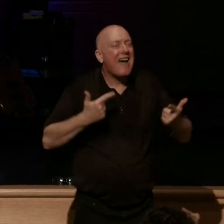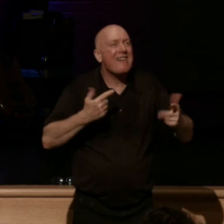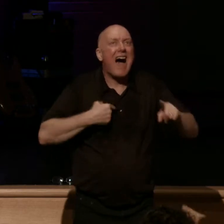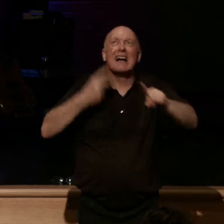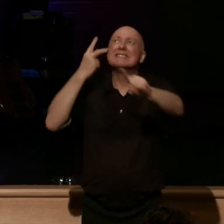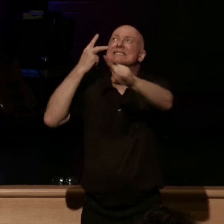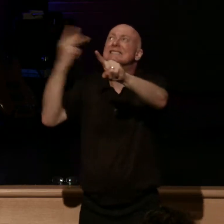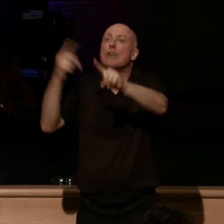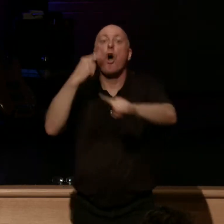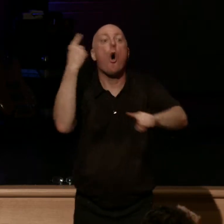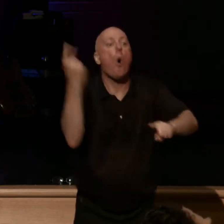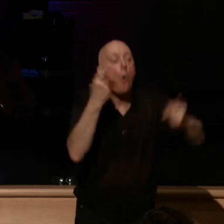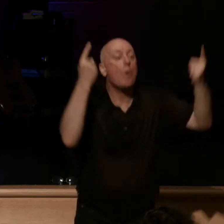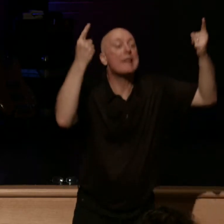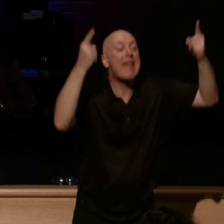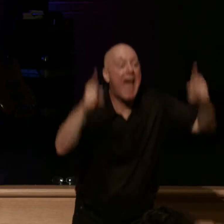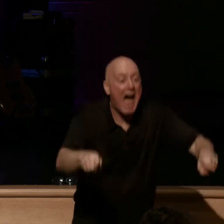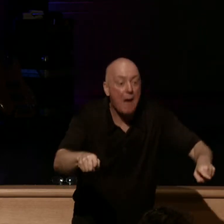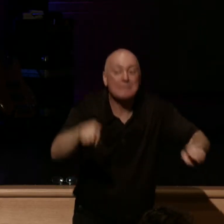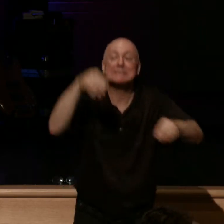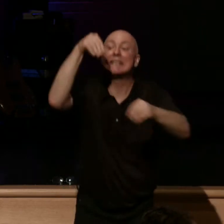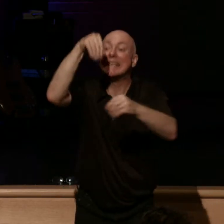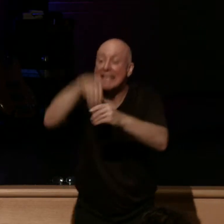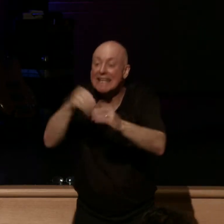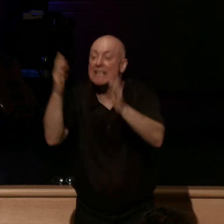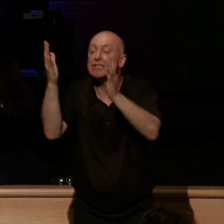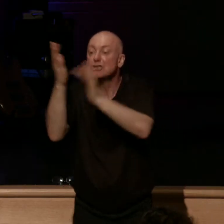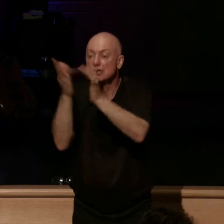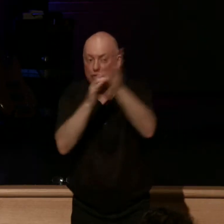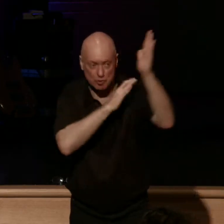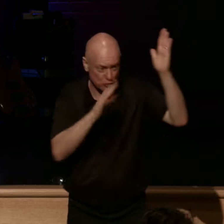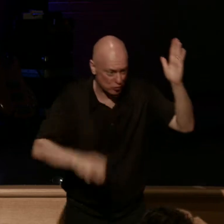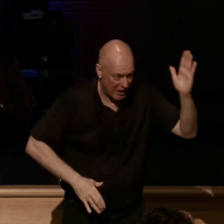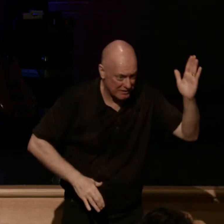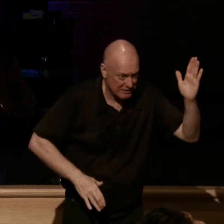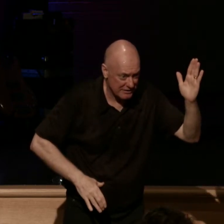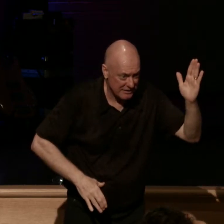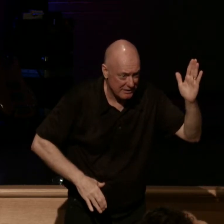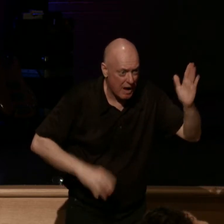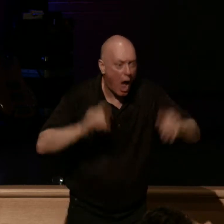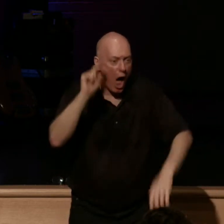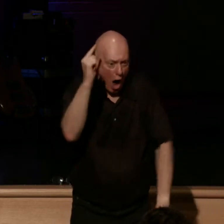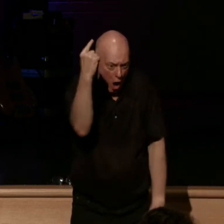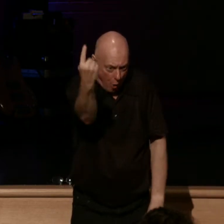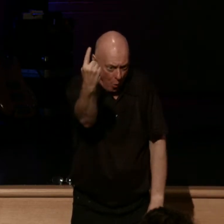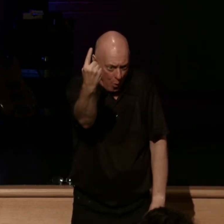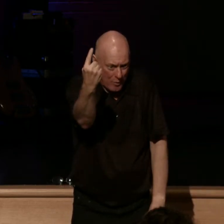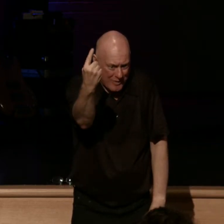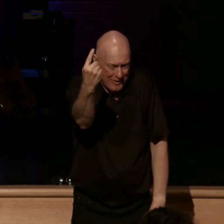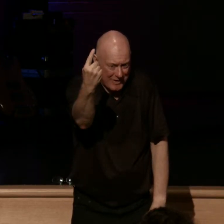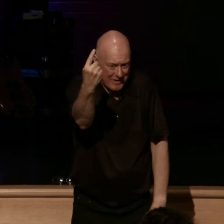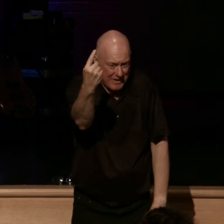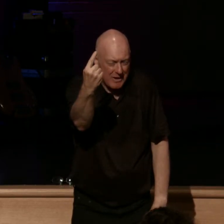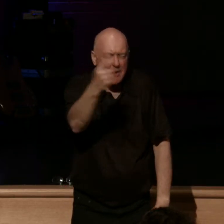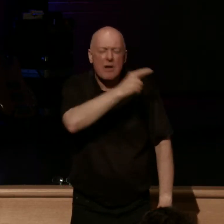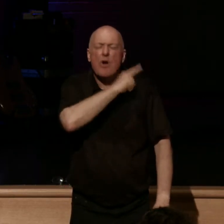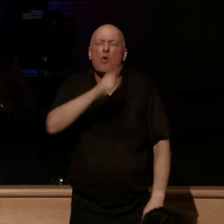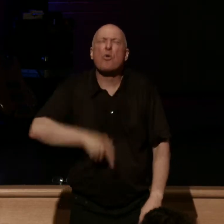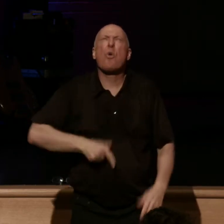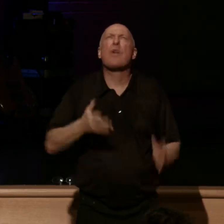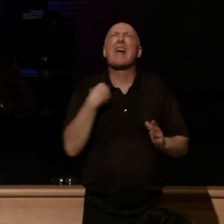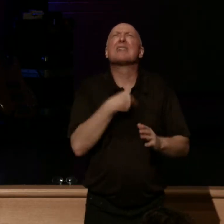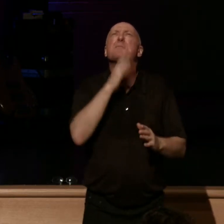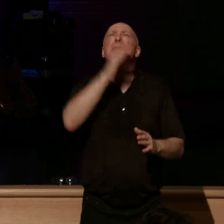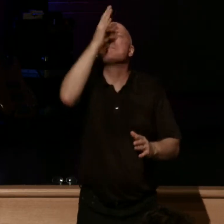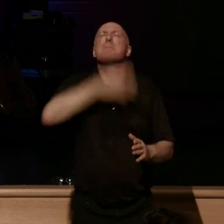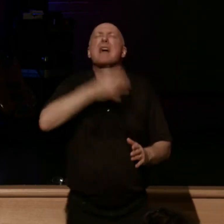But this only happens in Jesus Christ alone. Oh, Lord, let us be men and